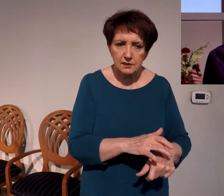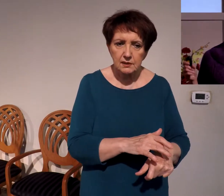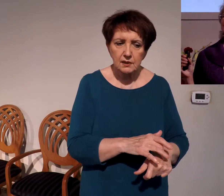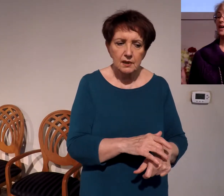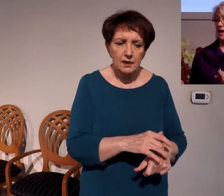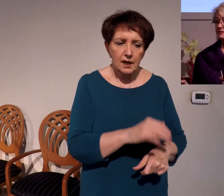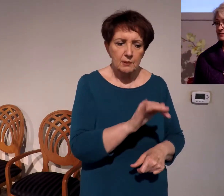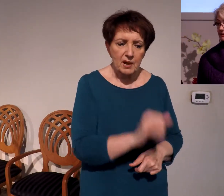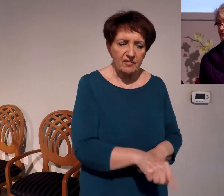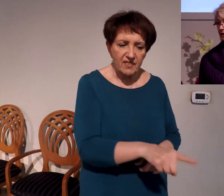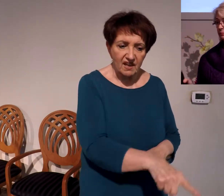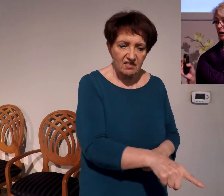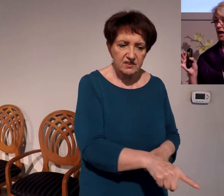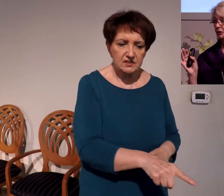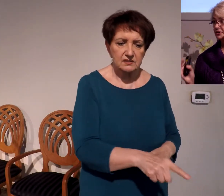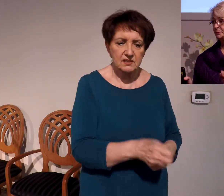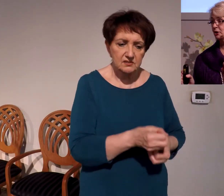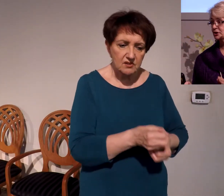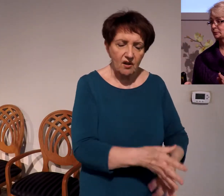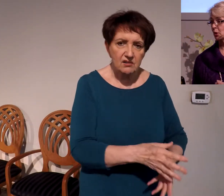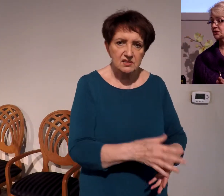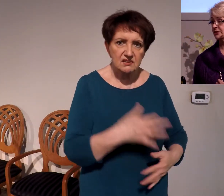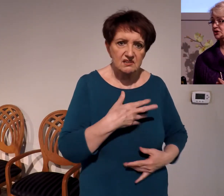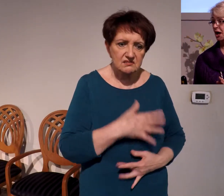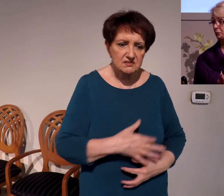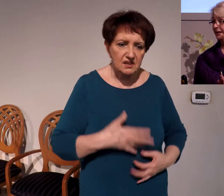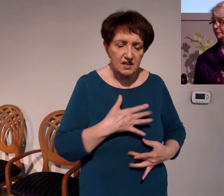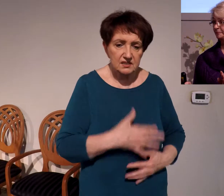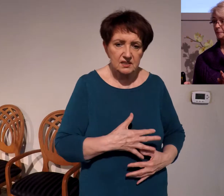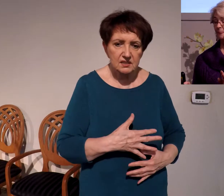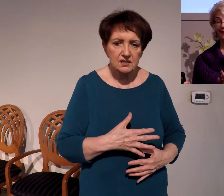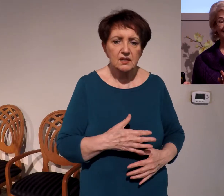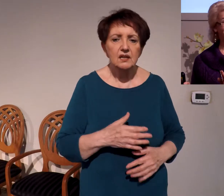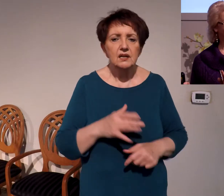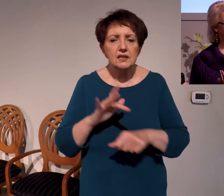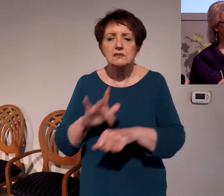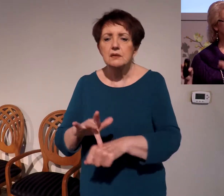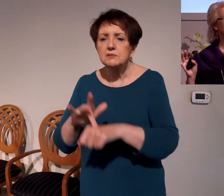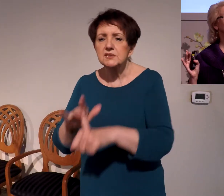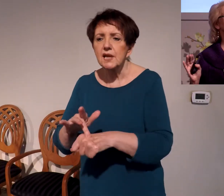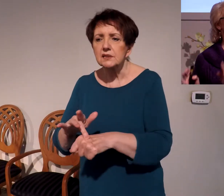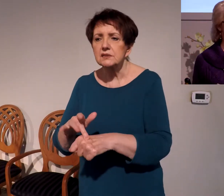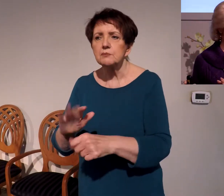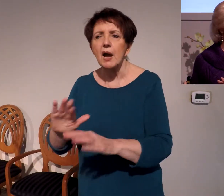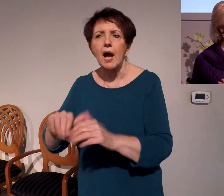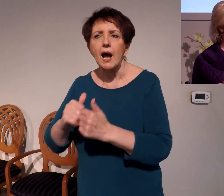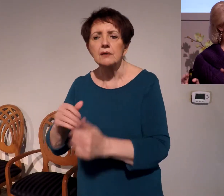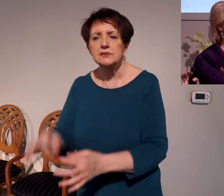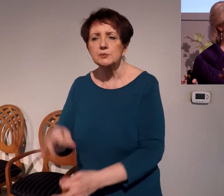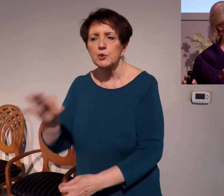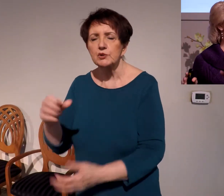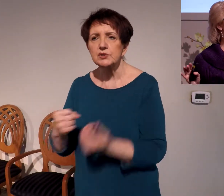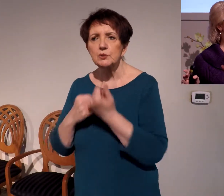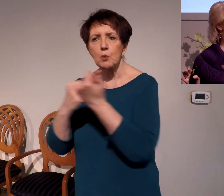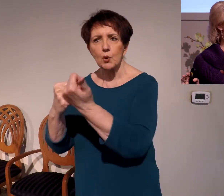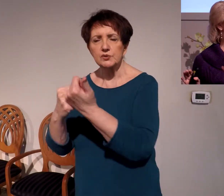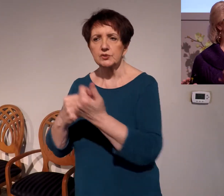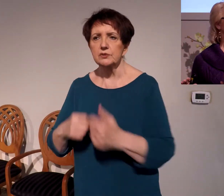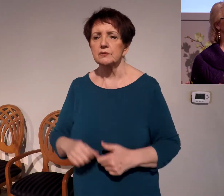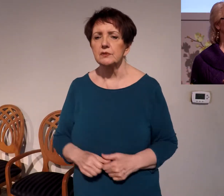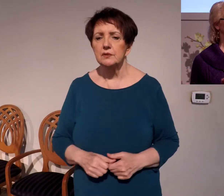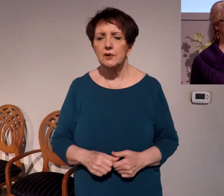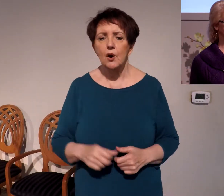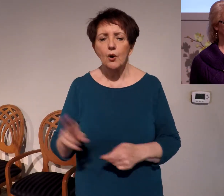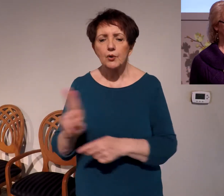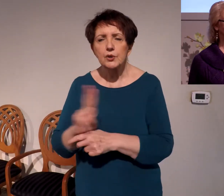let's obsess about how Spirit supports us, shall we? Let's obsess about using the universal